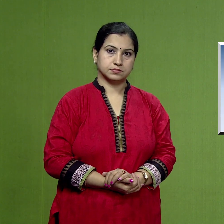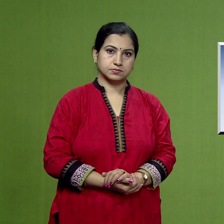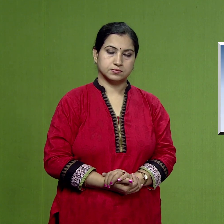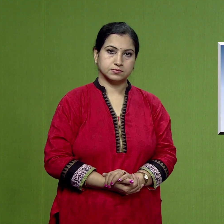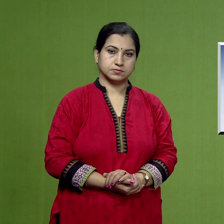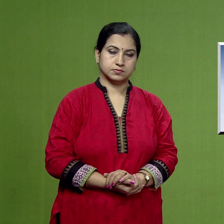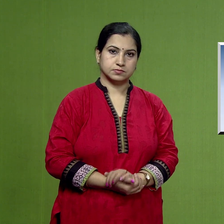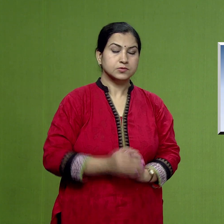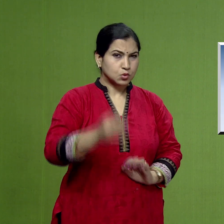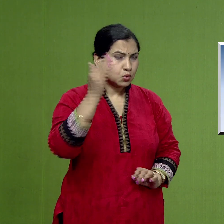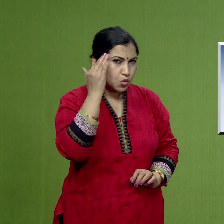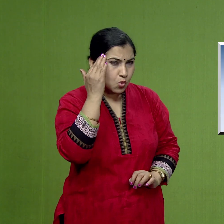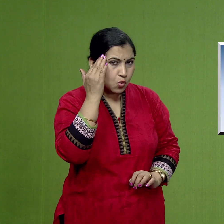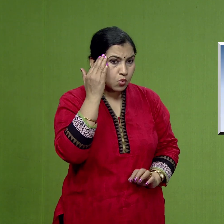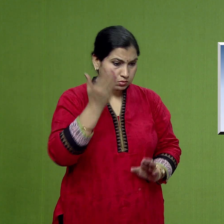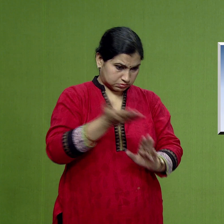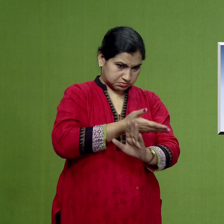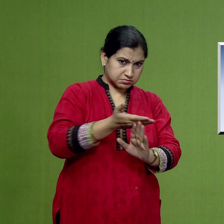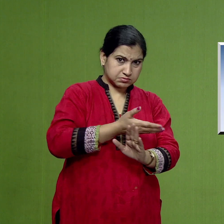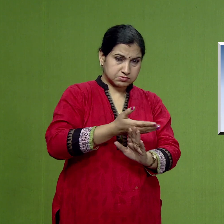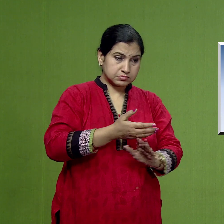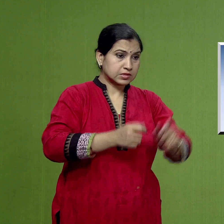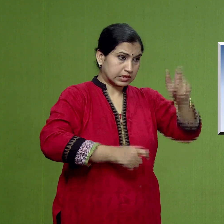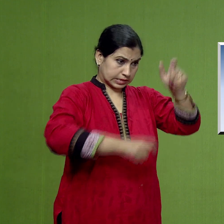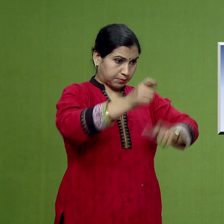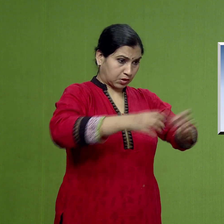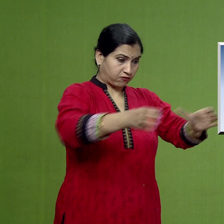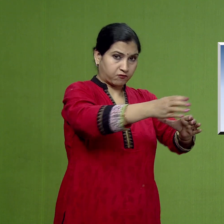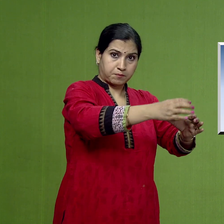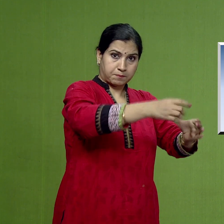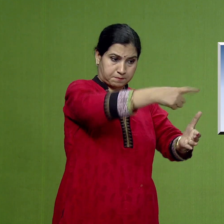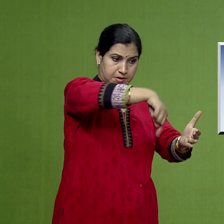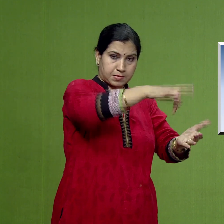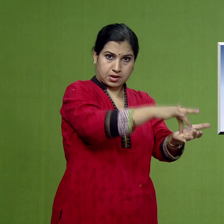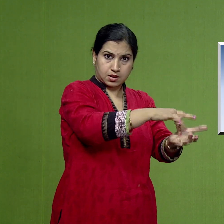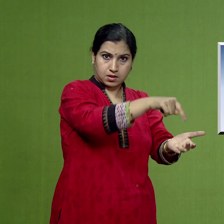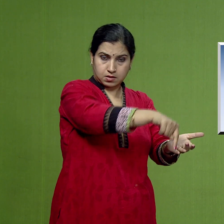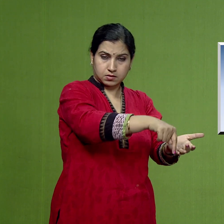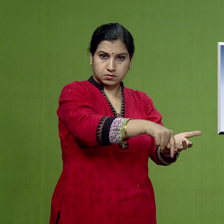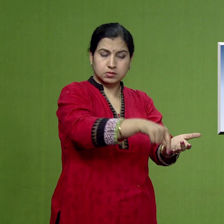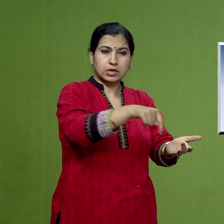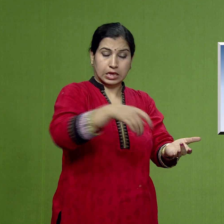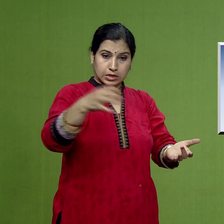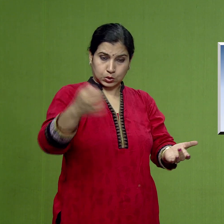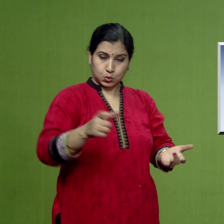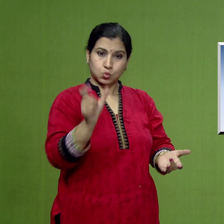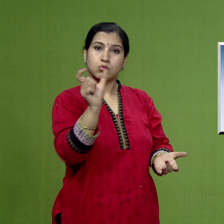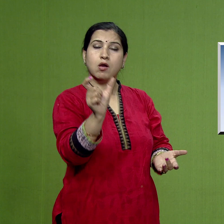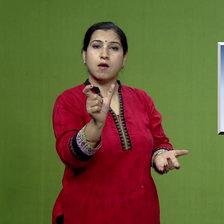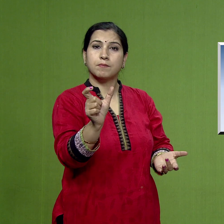Do you know these days instead of number of people in an area, a term called human